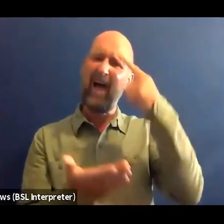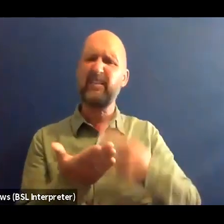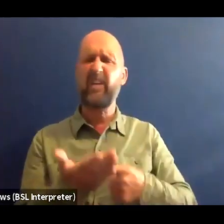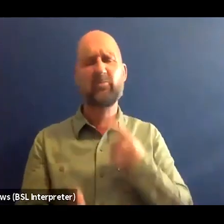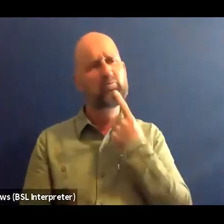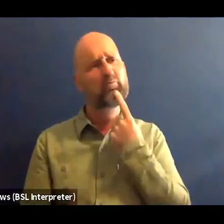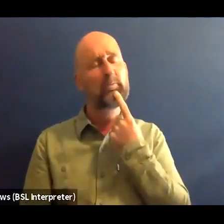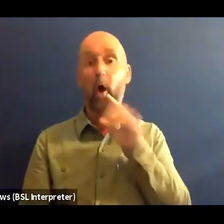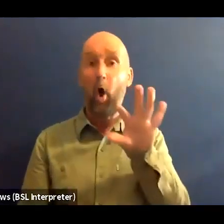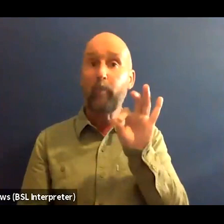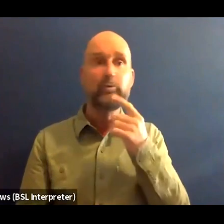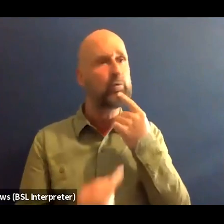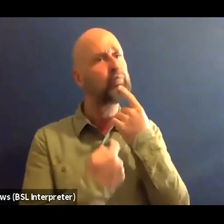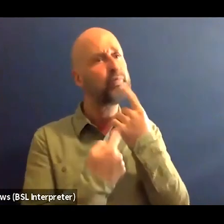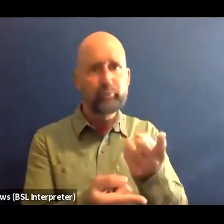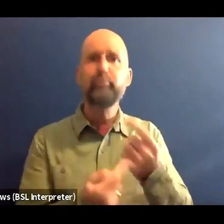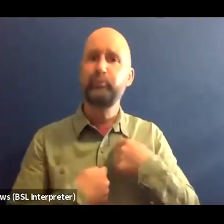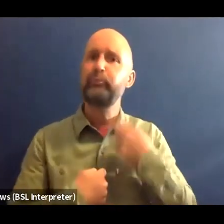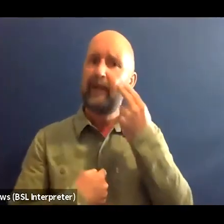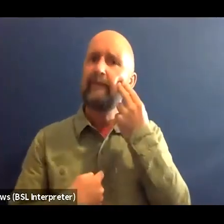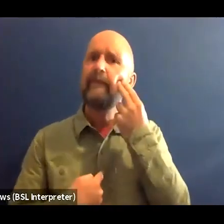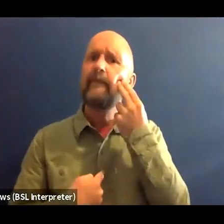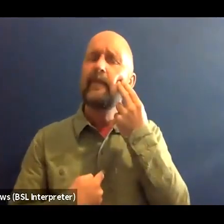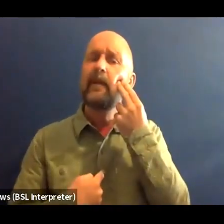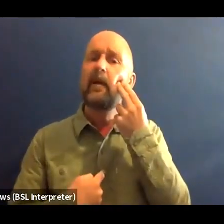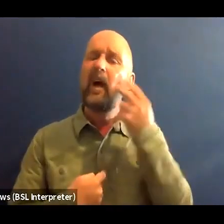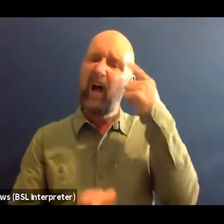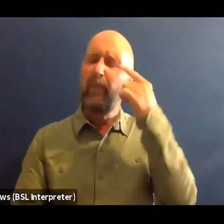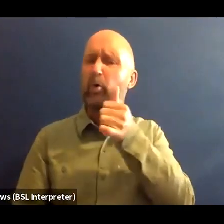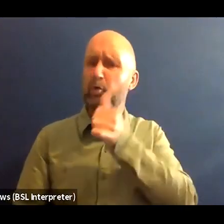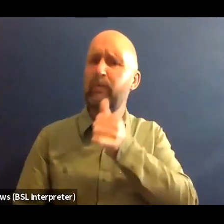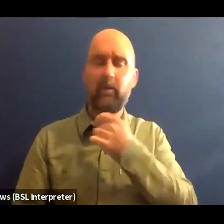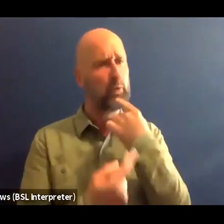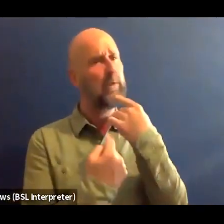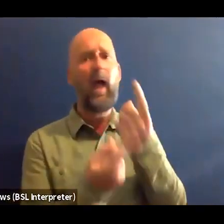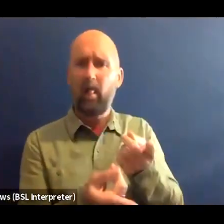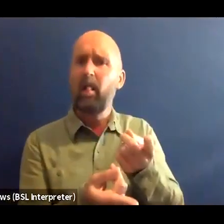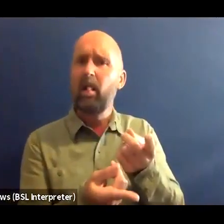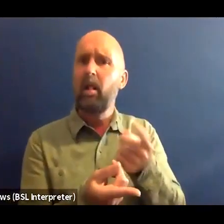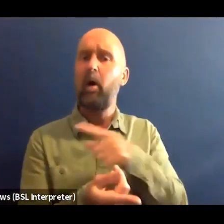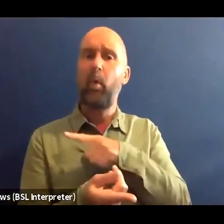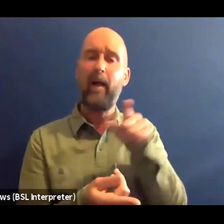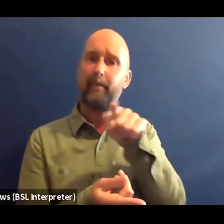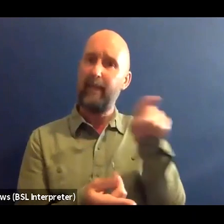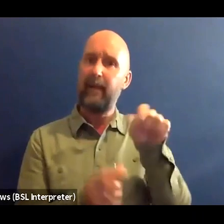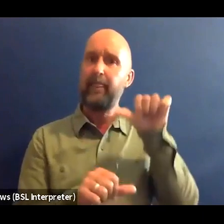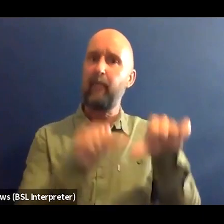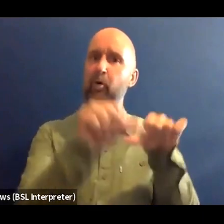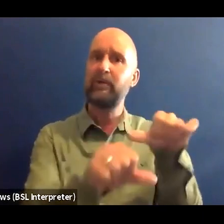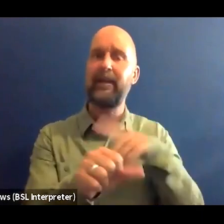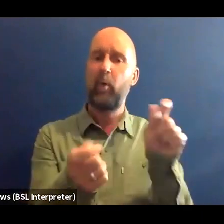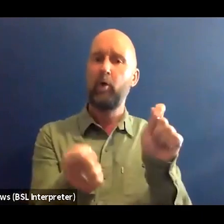It's optional, you don't have to, but I thought it'd be useful because there may be some adjustments in that process that I